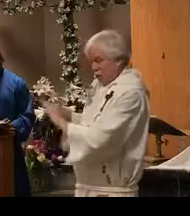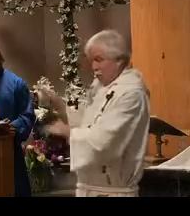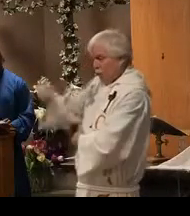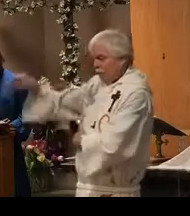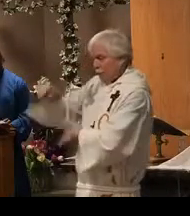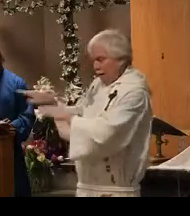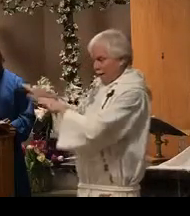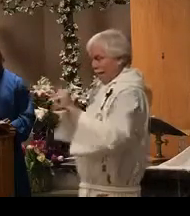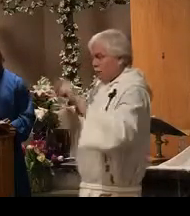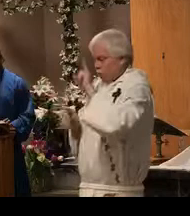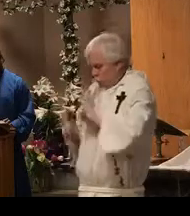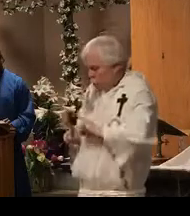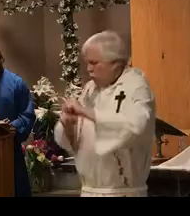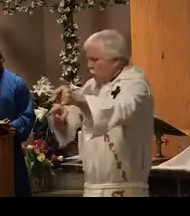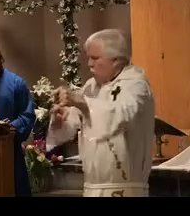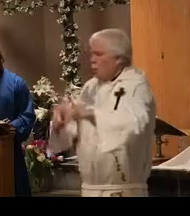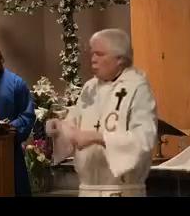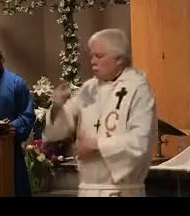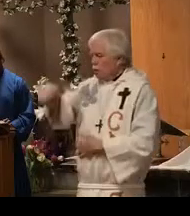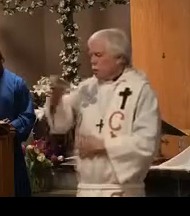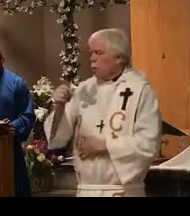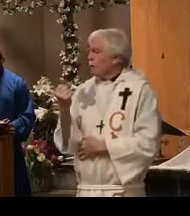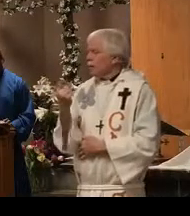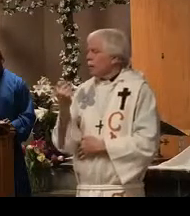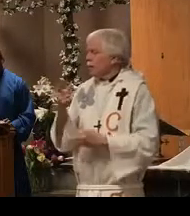but later, on the third day,